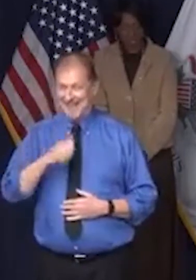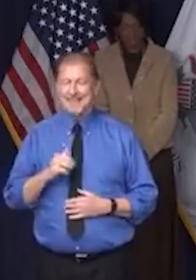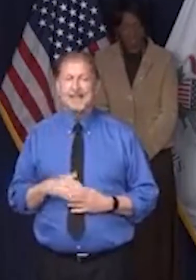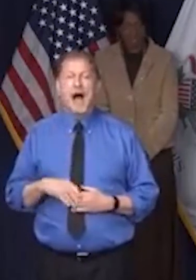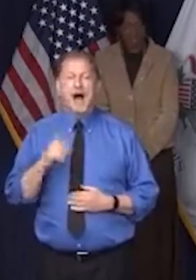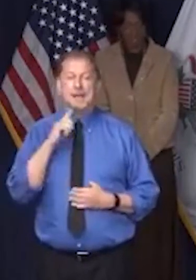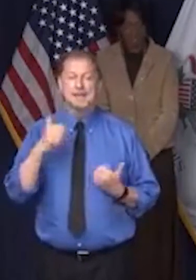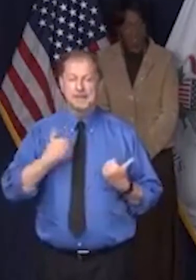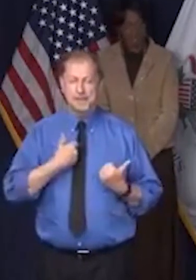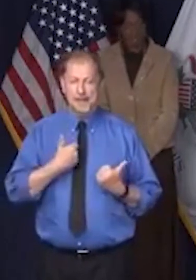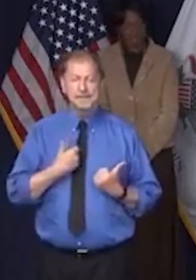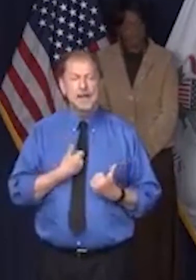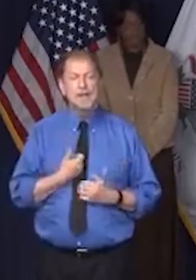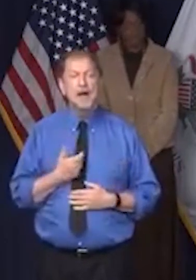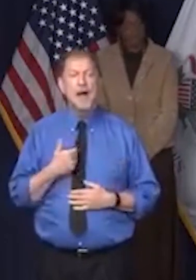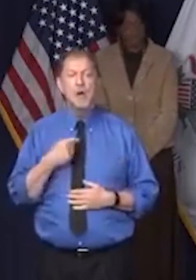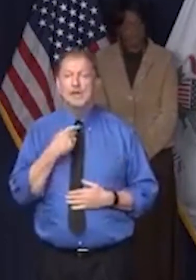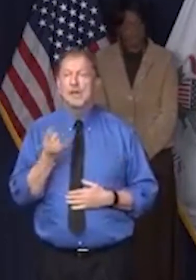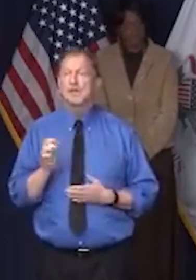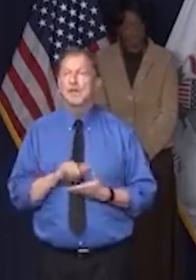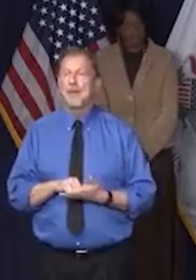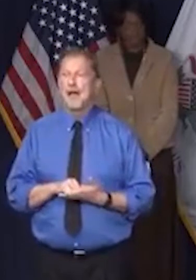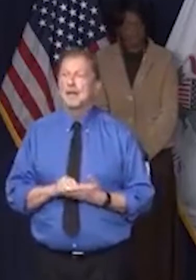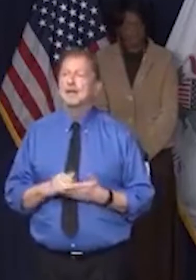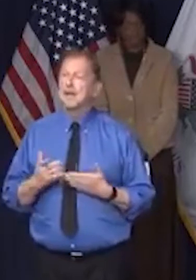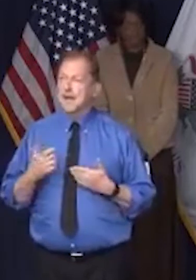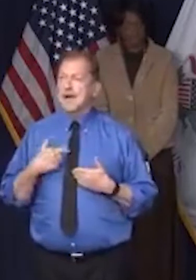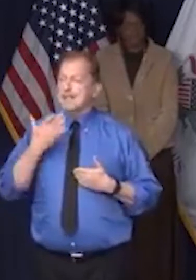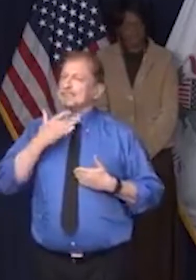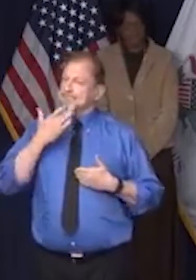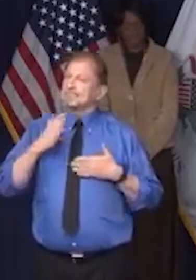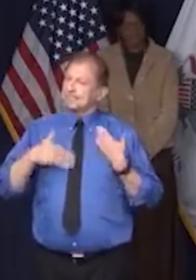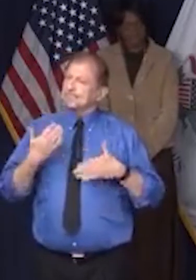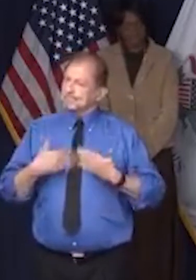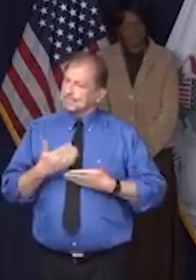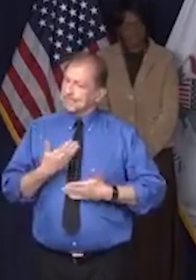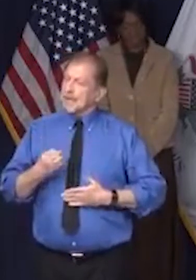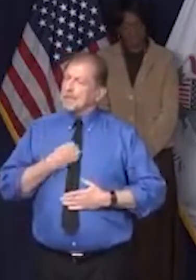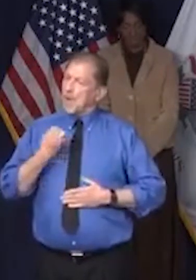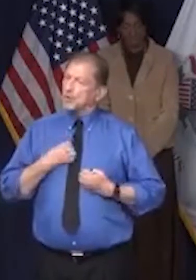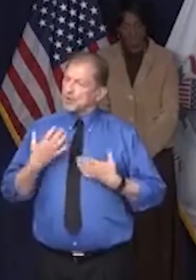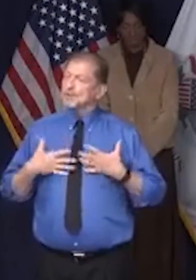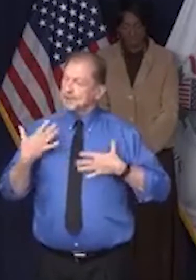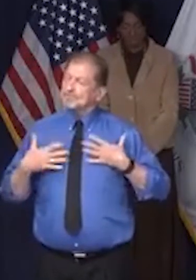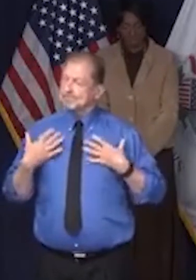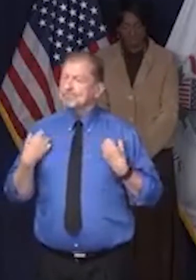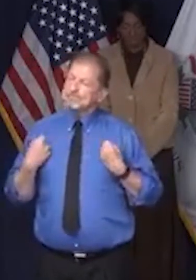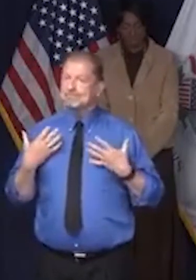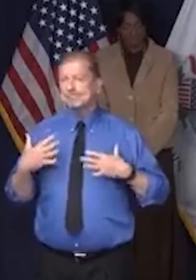say I'm managing through this time, reasonably well.